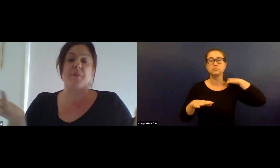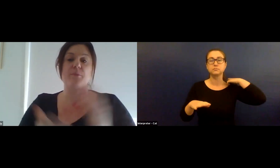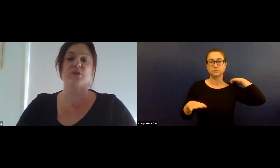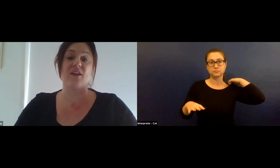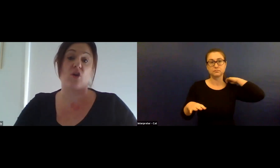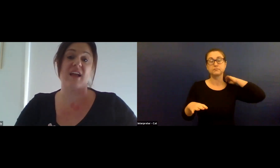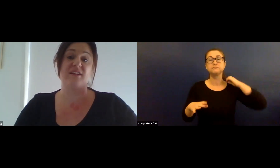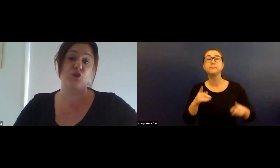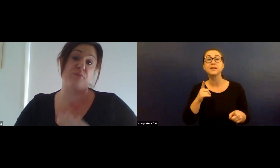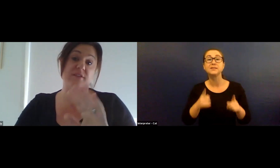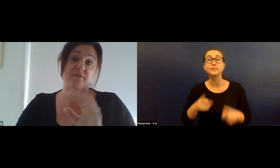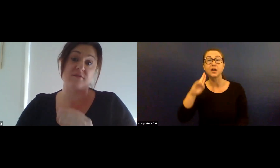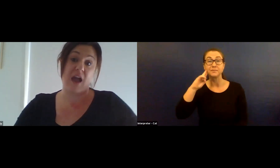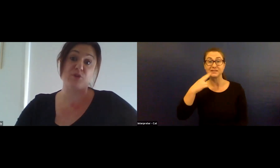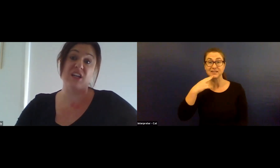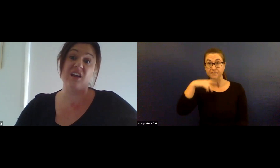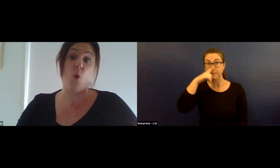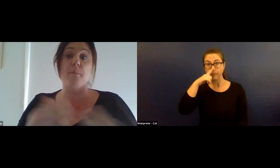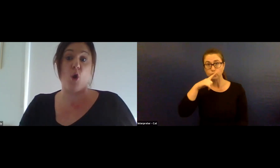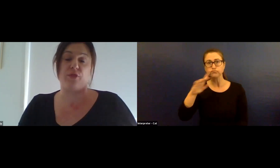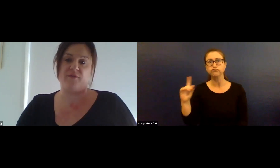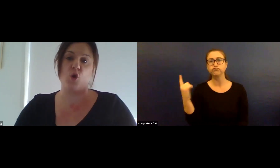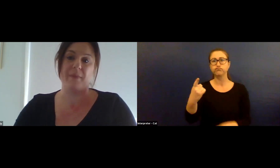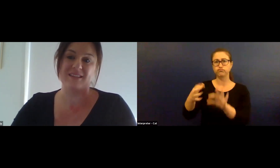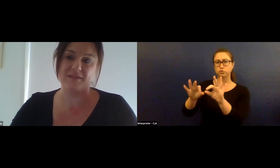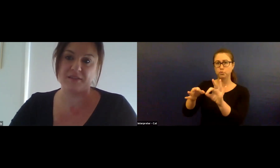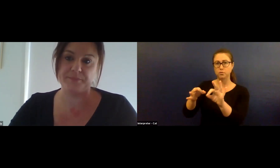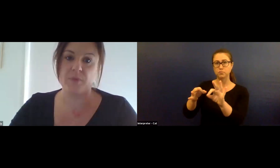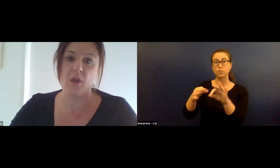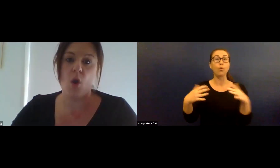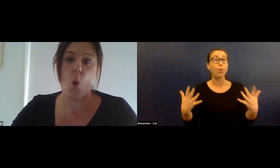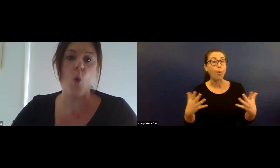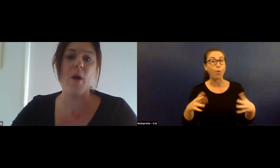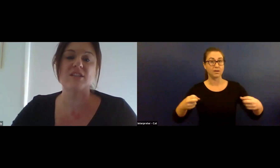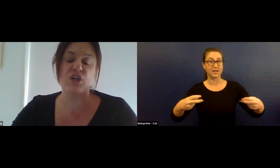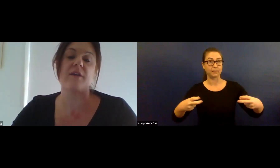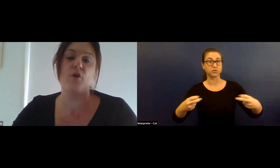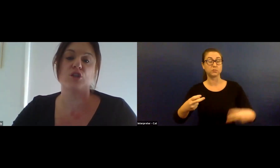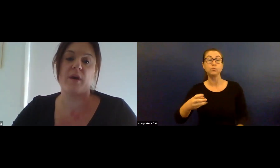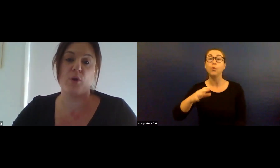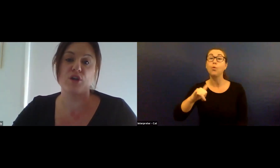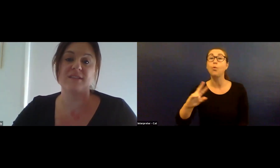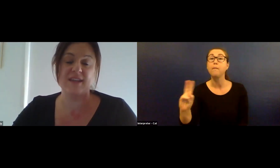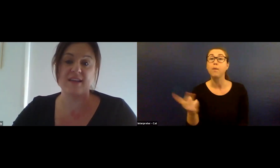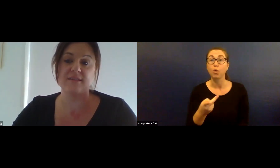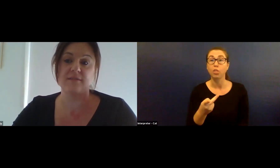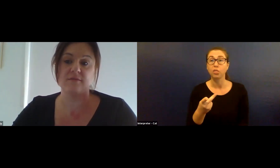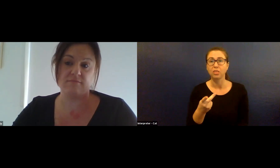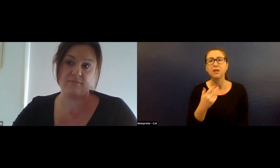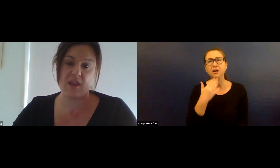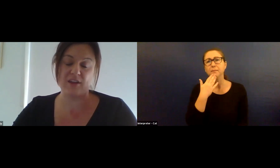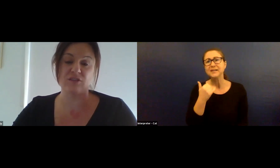Sometimes deaf people need Auslan interpreters, captioning, or both for your meetings. Always check first what a person